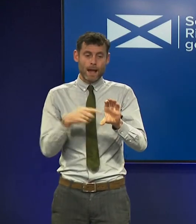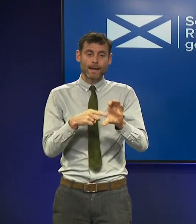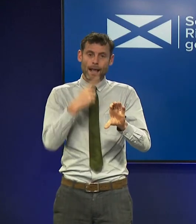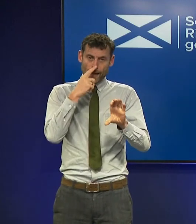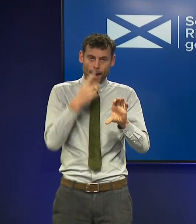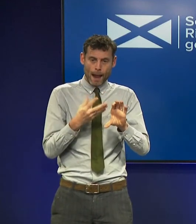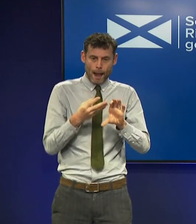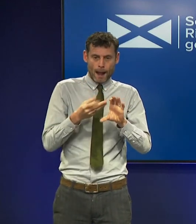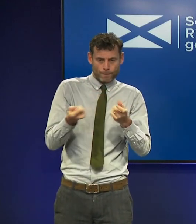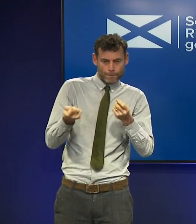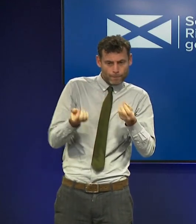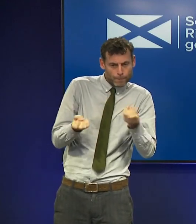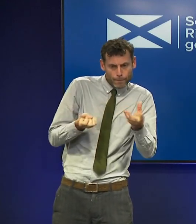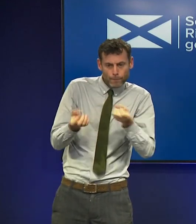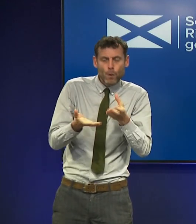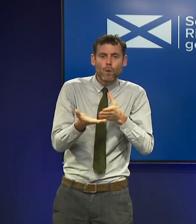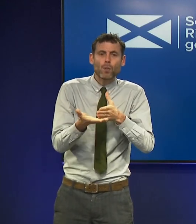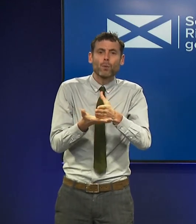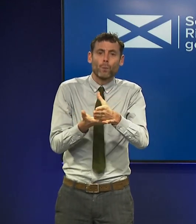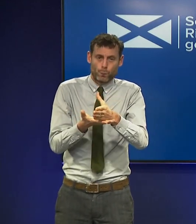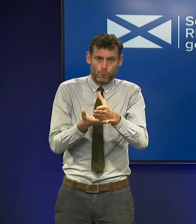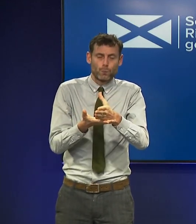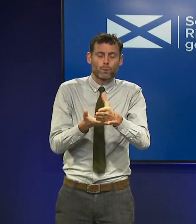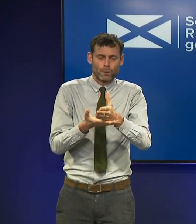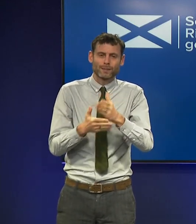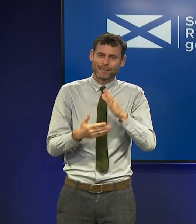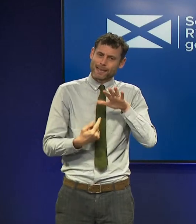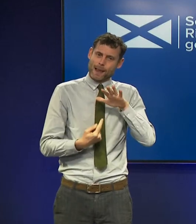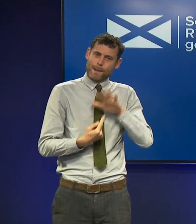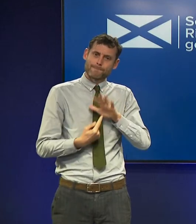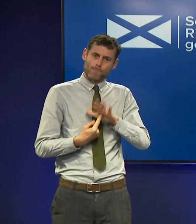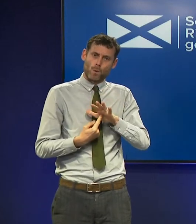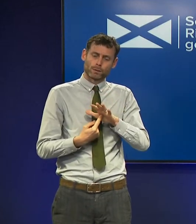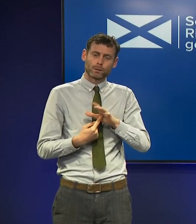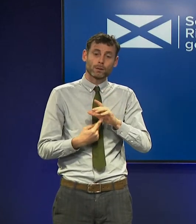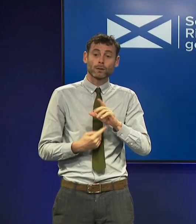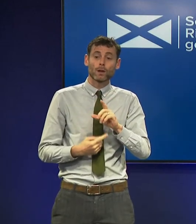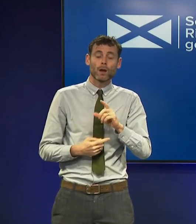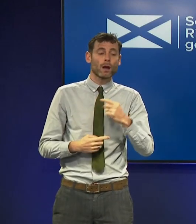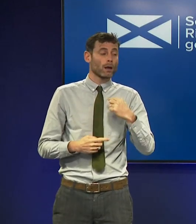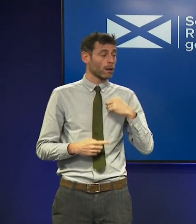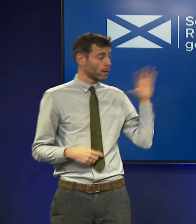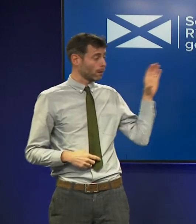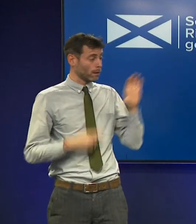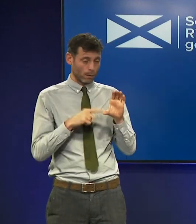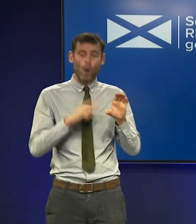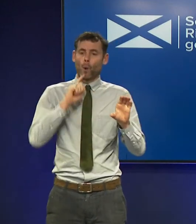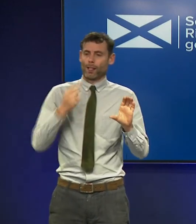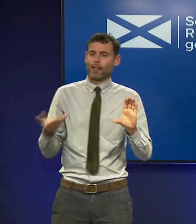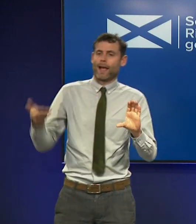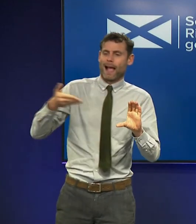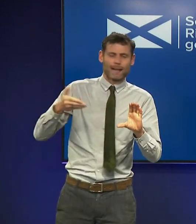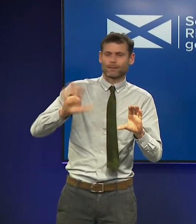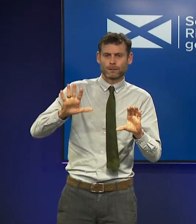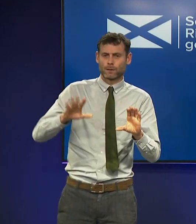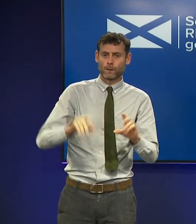sense by the lack of financial support. So that's the way round I would see this. If we get an assurance around what Mark Drakeford and I